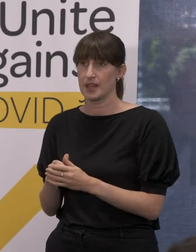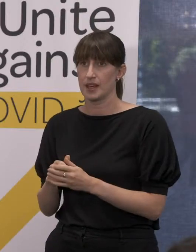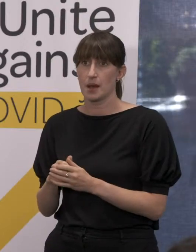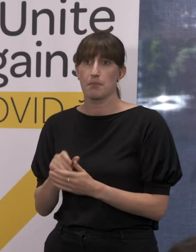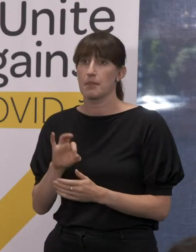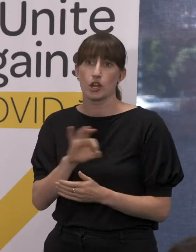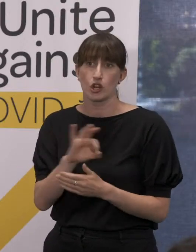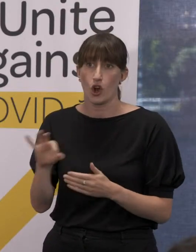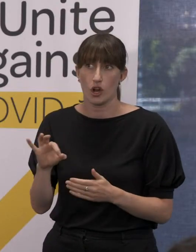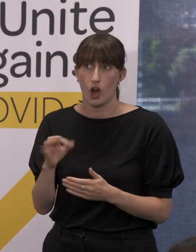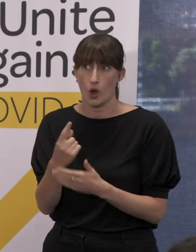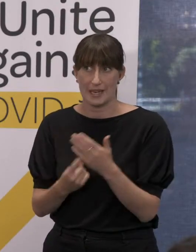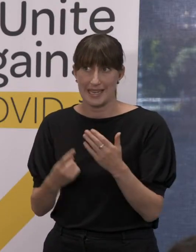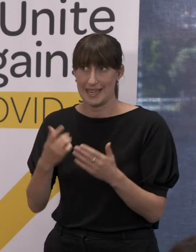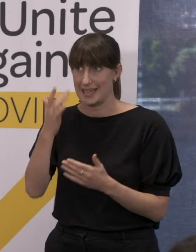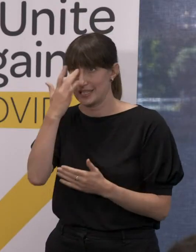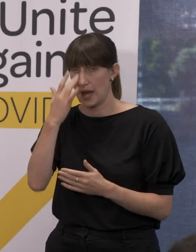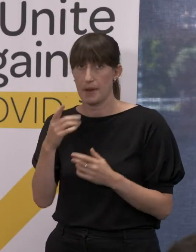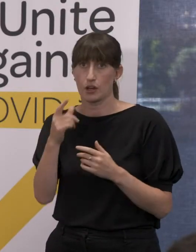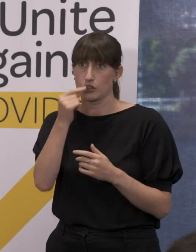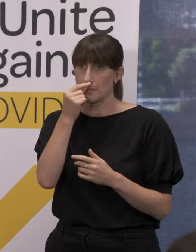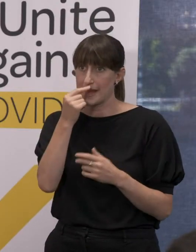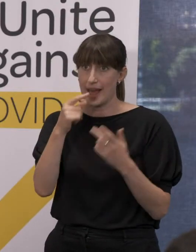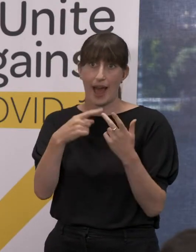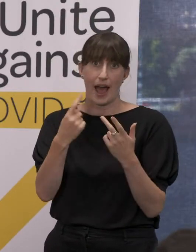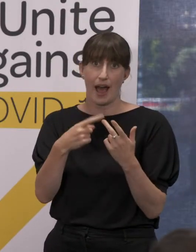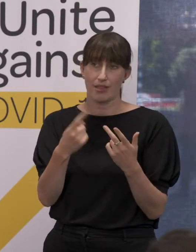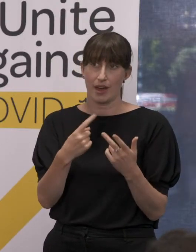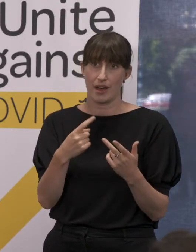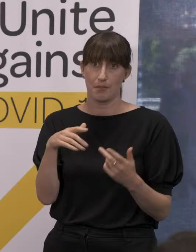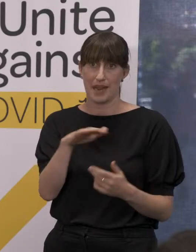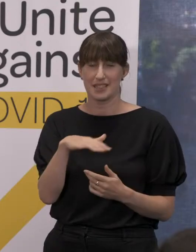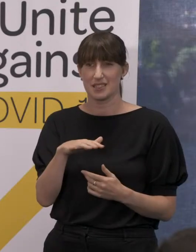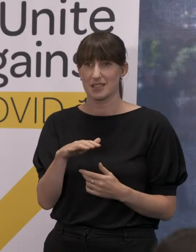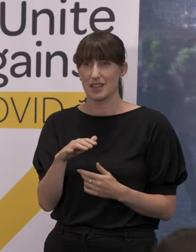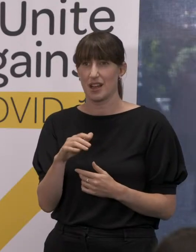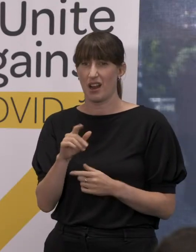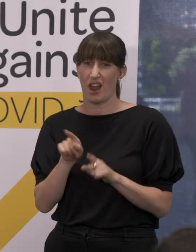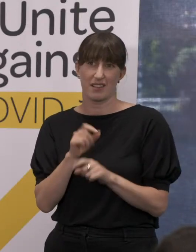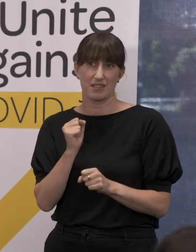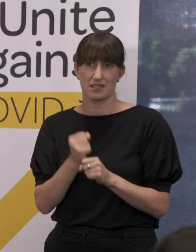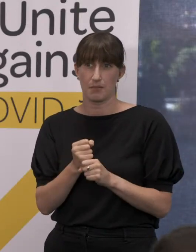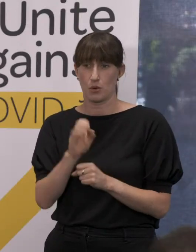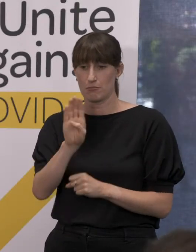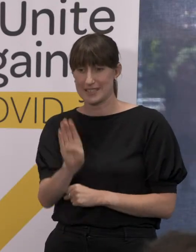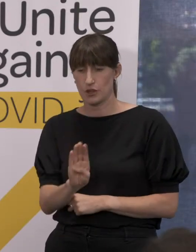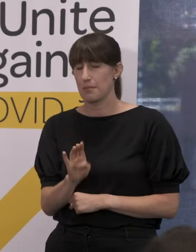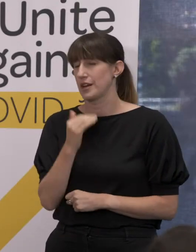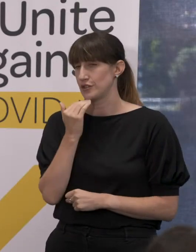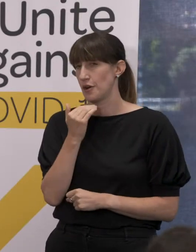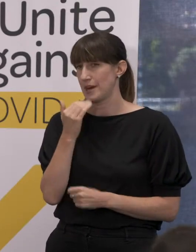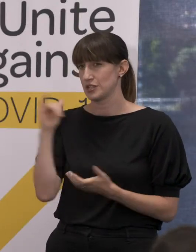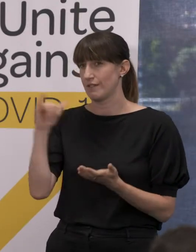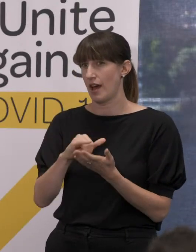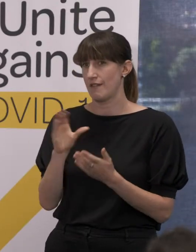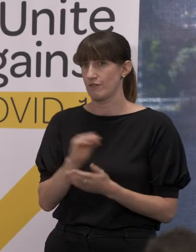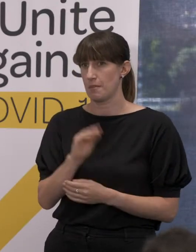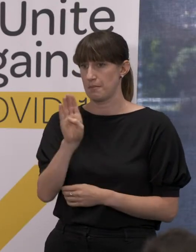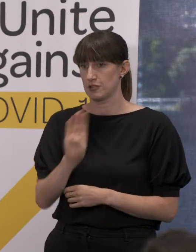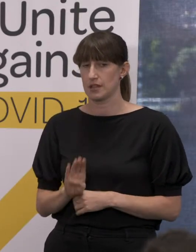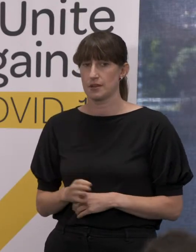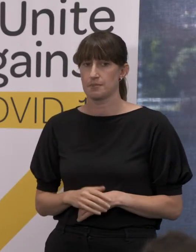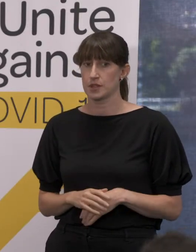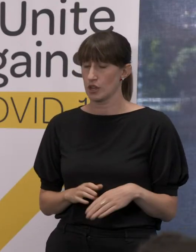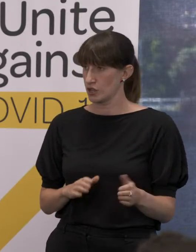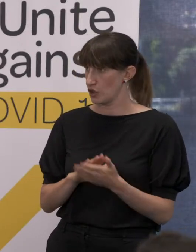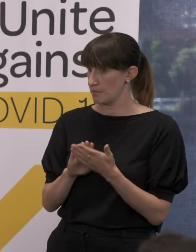people travelling from high-risk areas, which could include Brazil. We don't have many people arriving from Brazil. So you could set up one facility taking all those high risk. That's